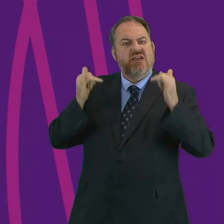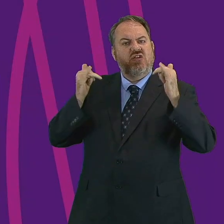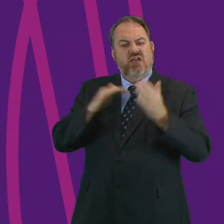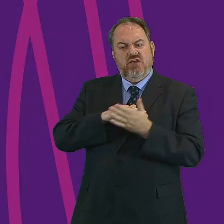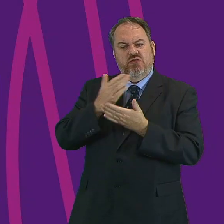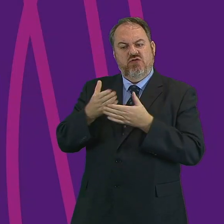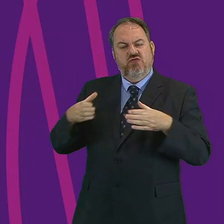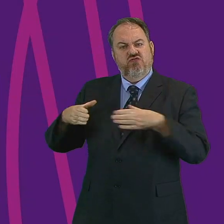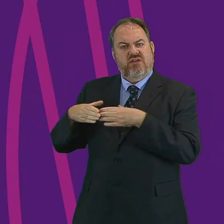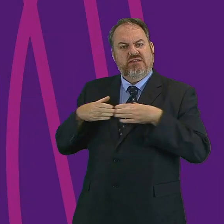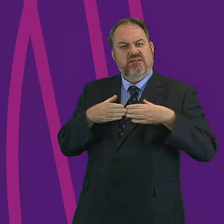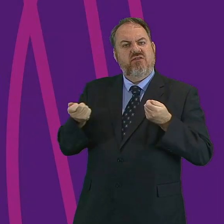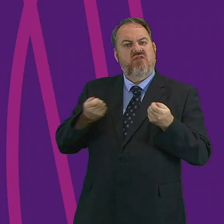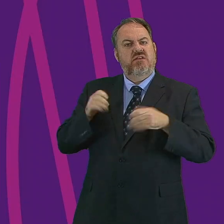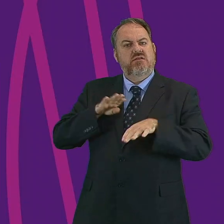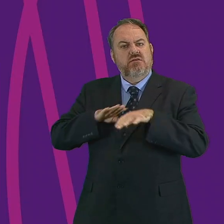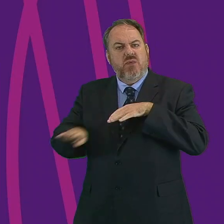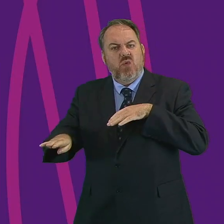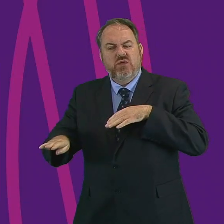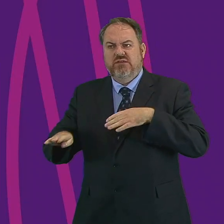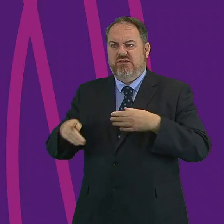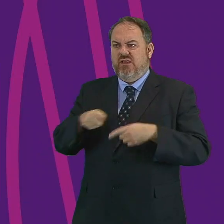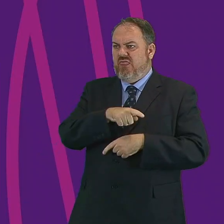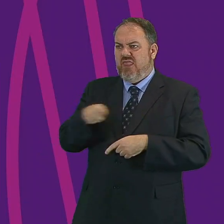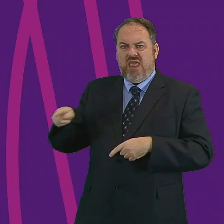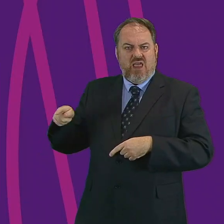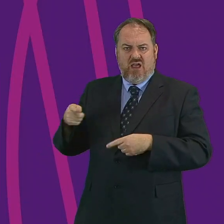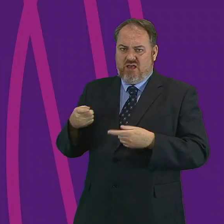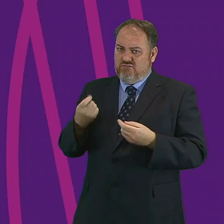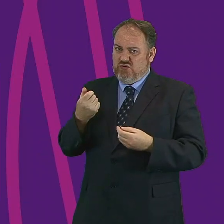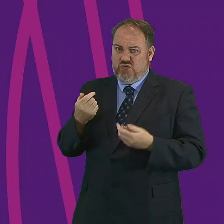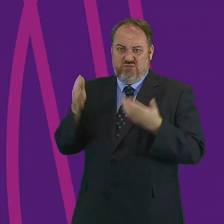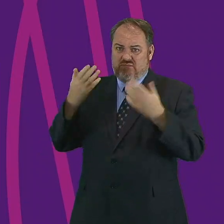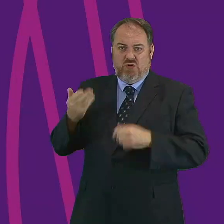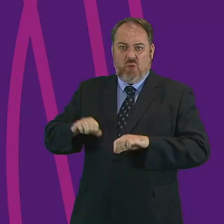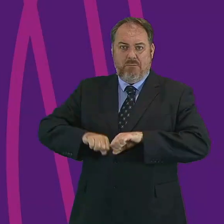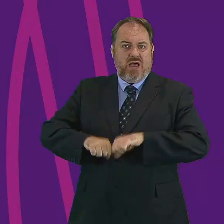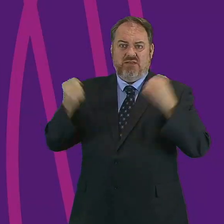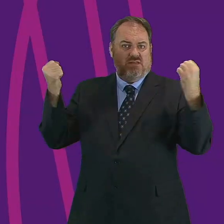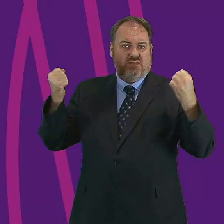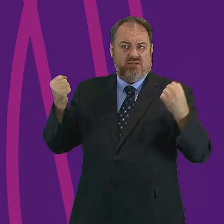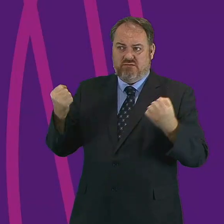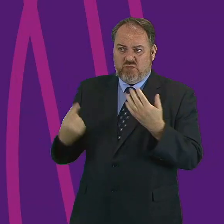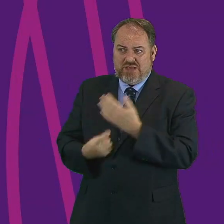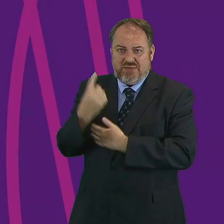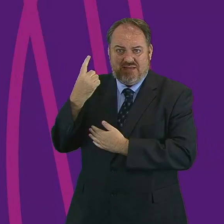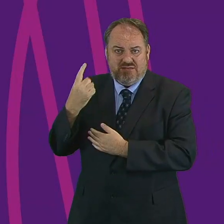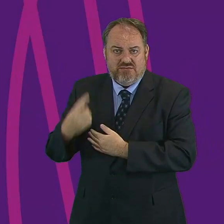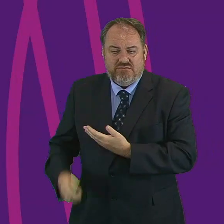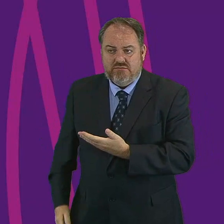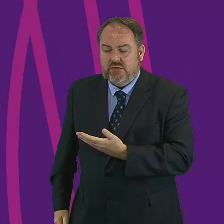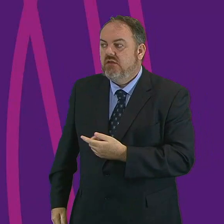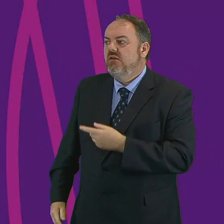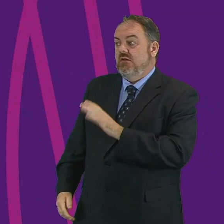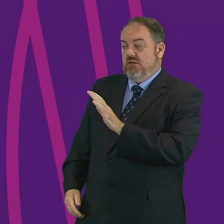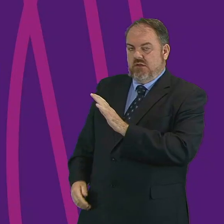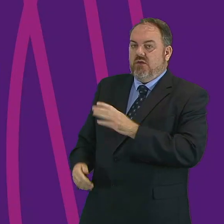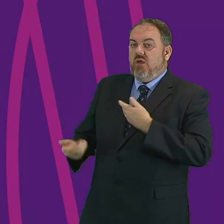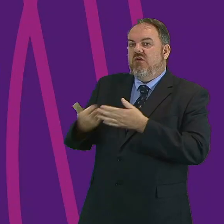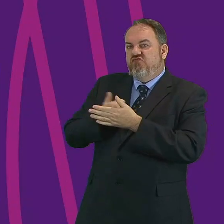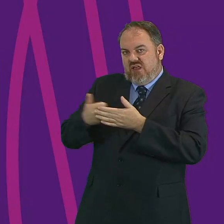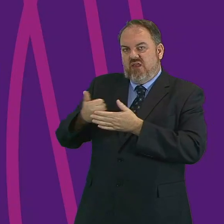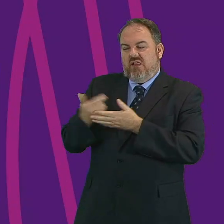sure that we're not in a position in a few weeks from now, and I don't mean this in any way critically before Willie Rennie suggests that I do,